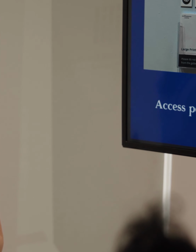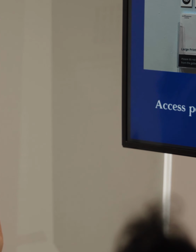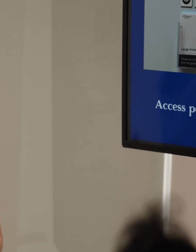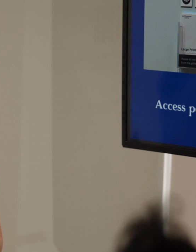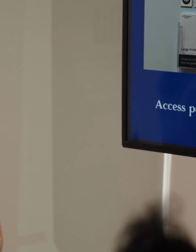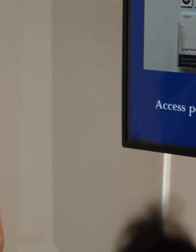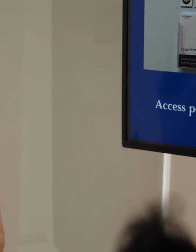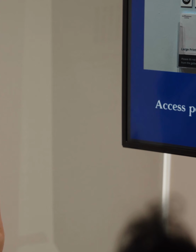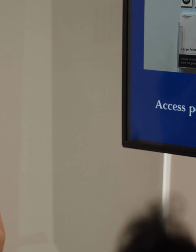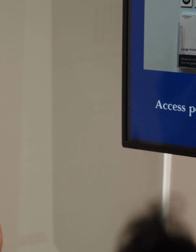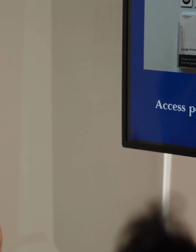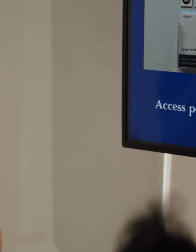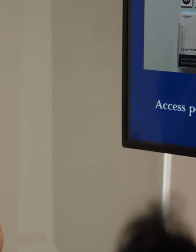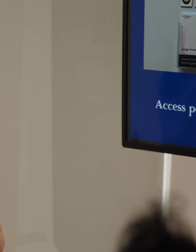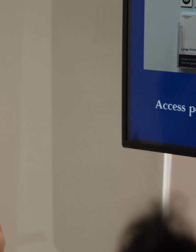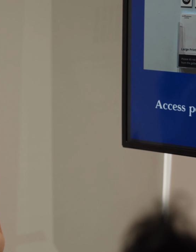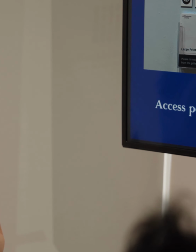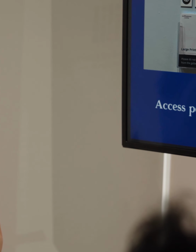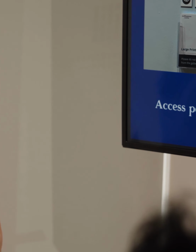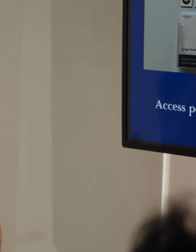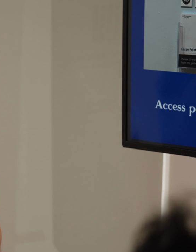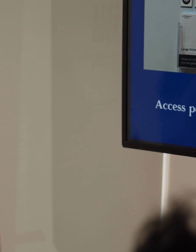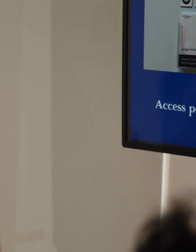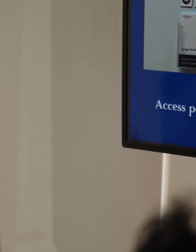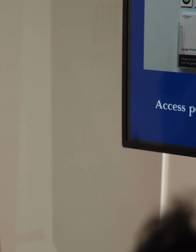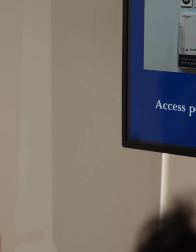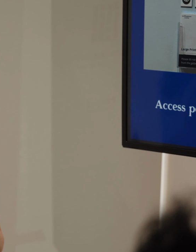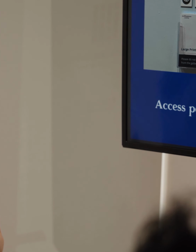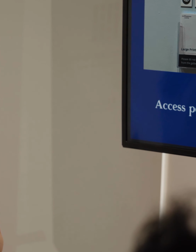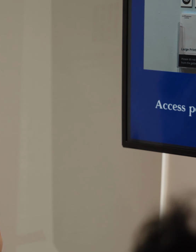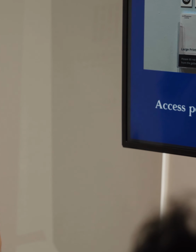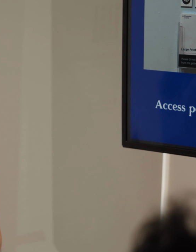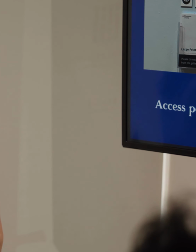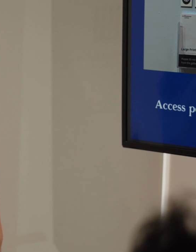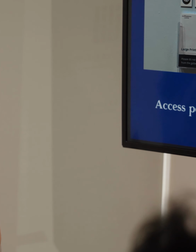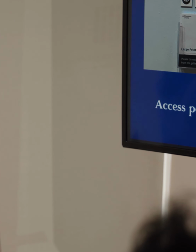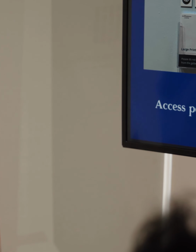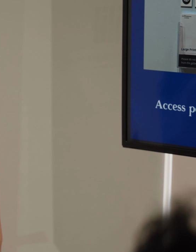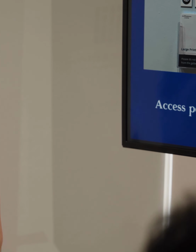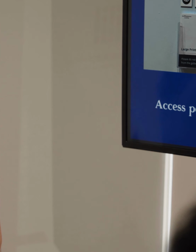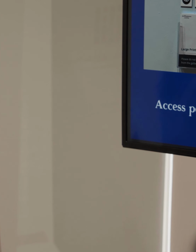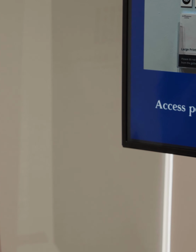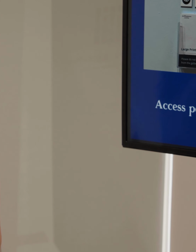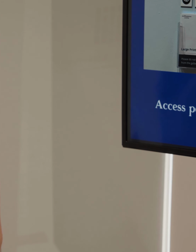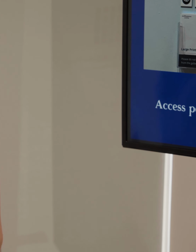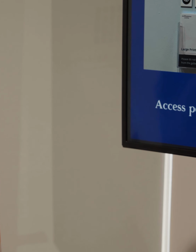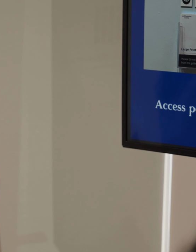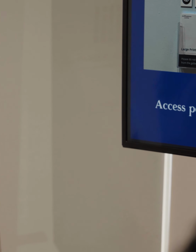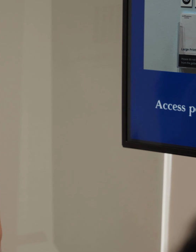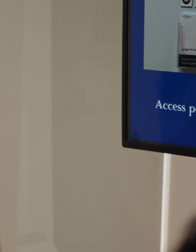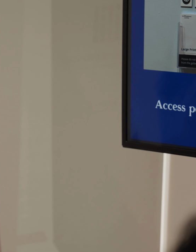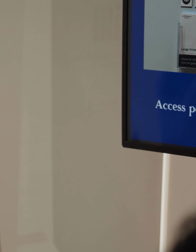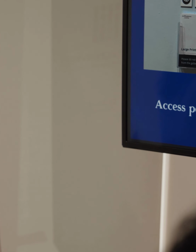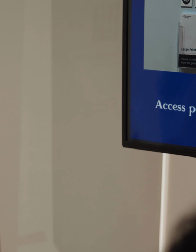her exhibition, so that she could talk about her artwork and felt comfortable with me in the space to share things she may not have